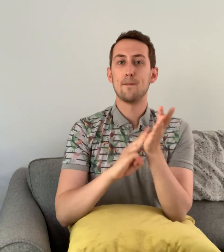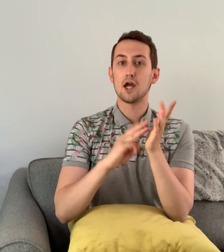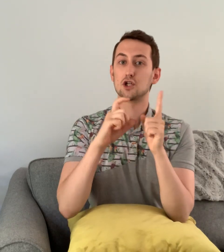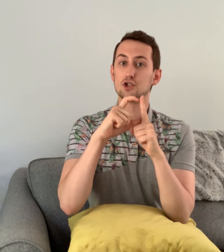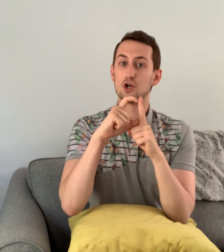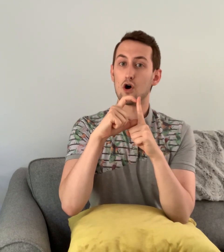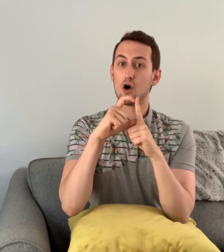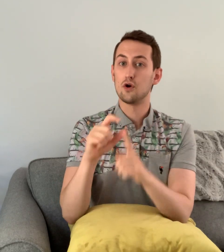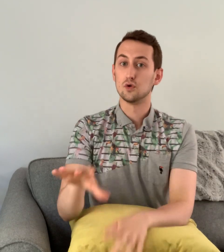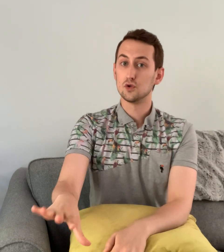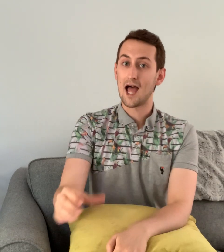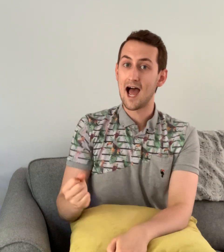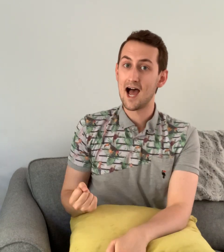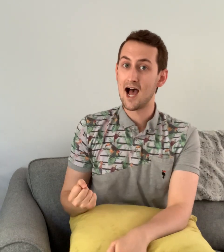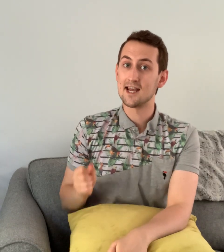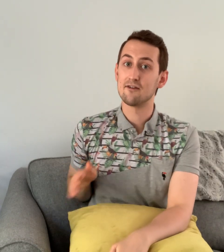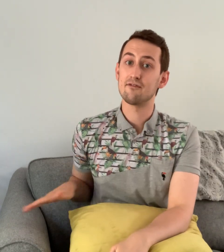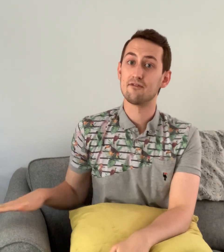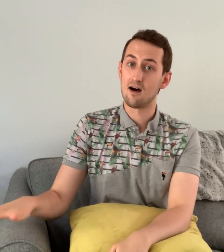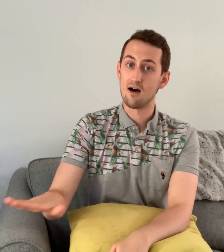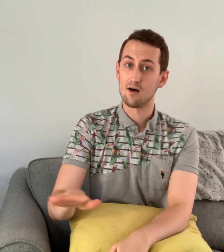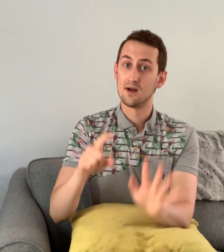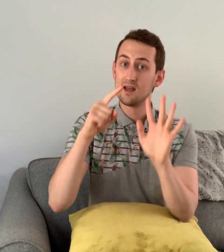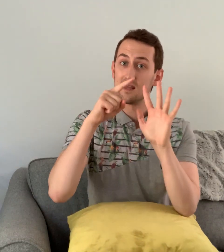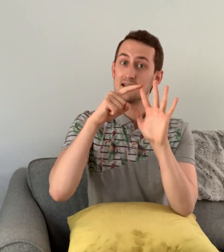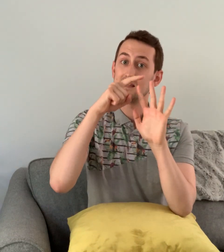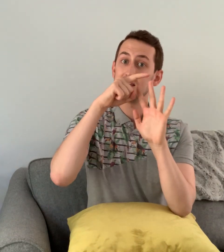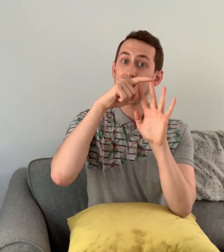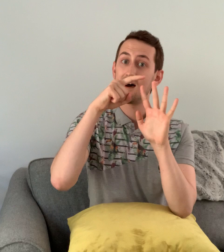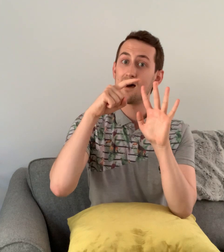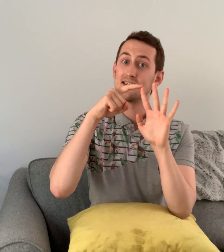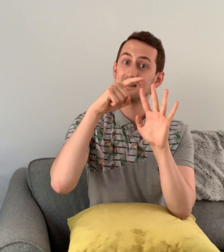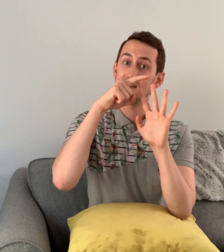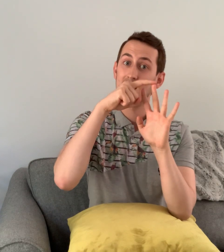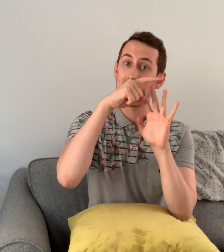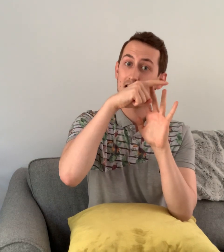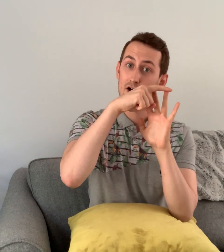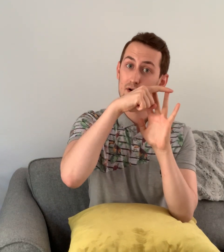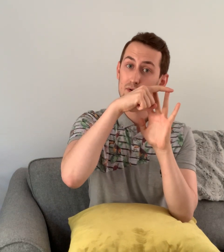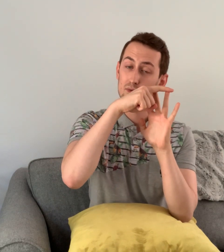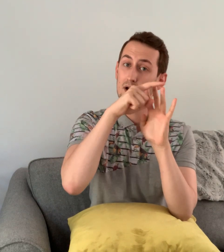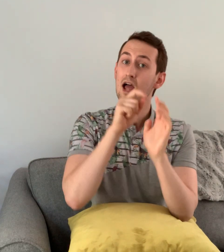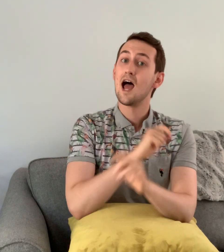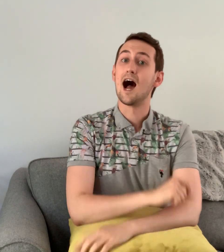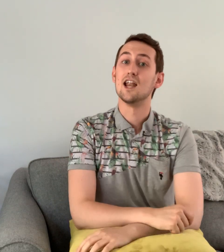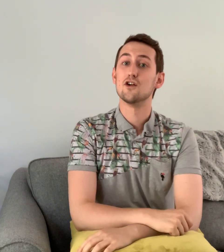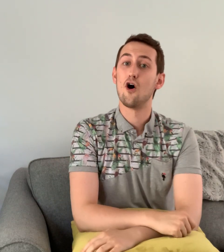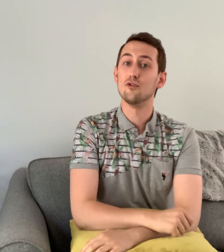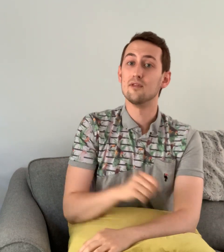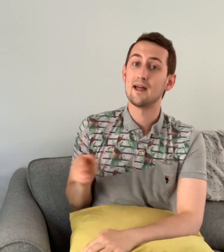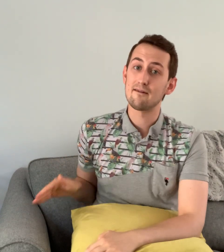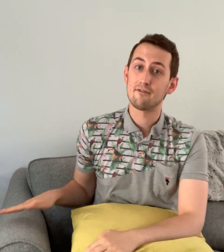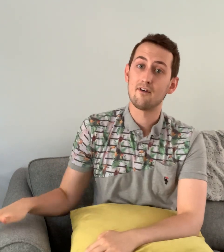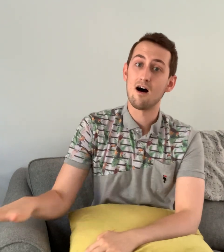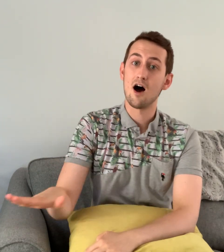mcdonald had a farm e-i-e-i-o and on that farm